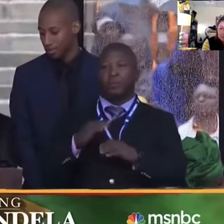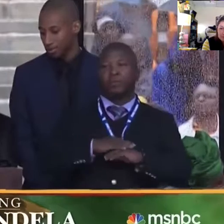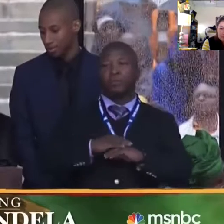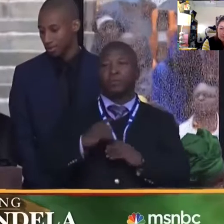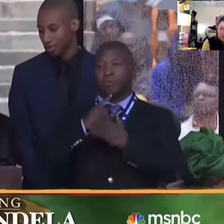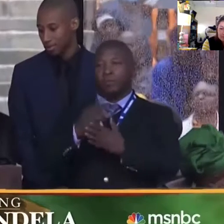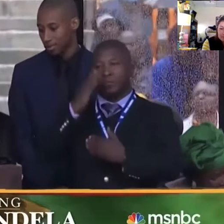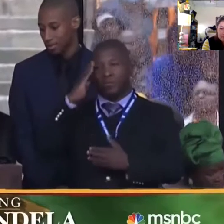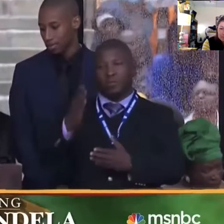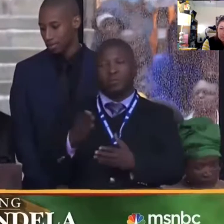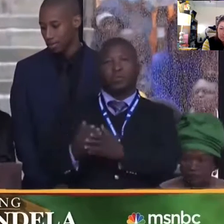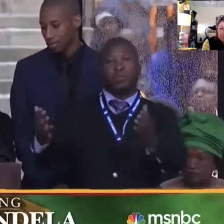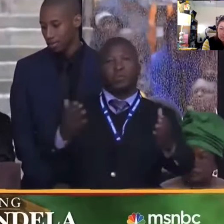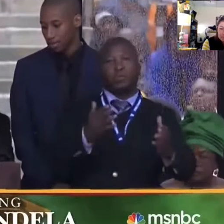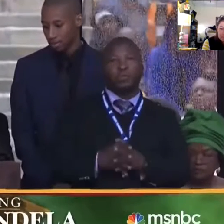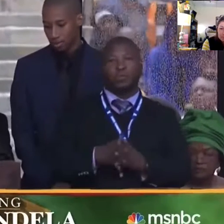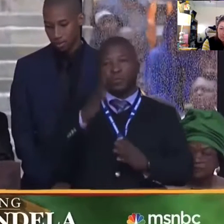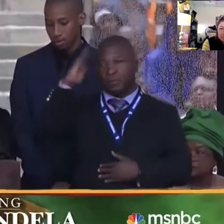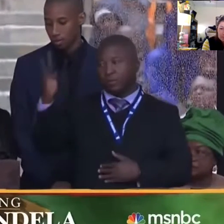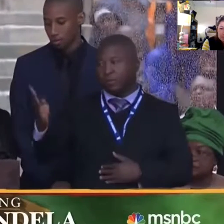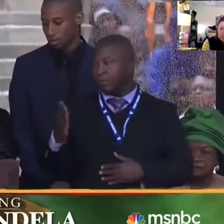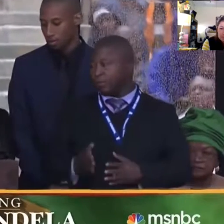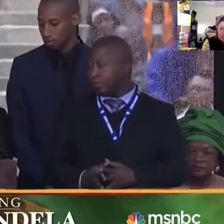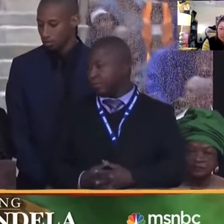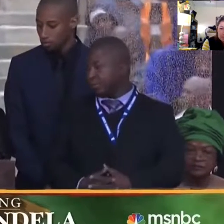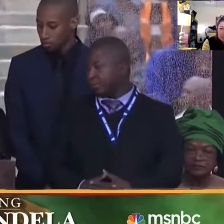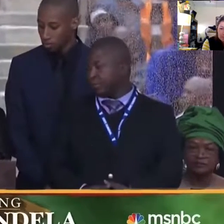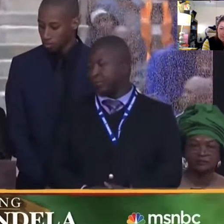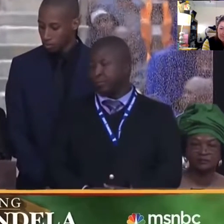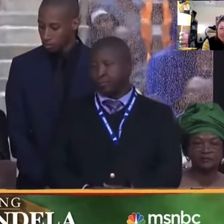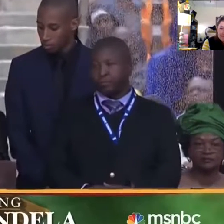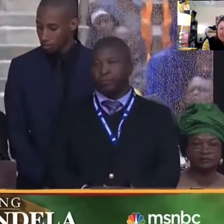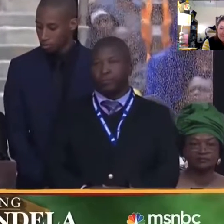I support basic salutations here, salutations.